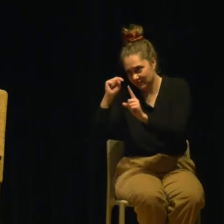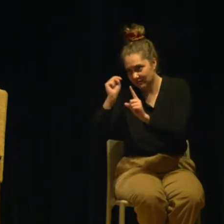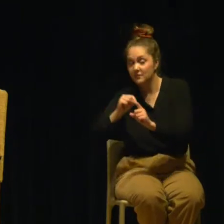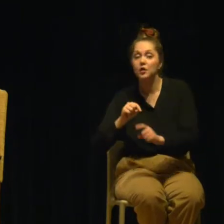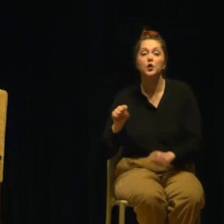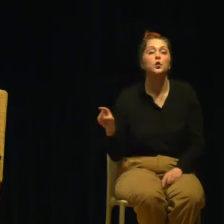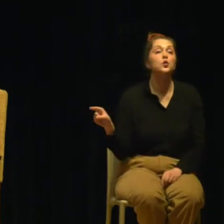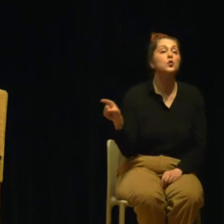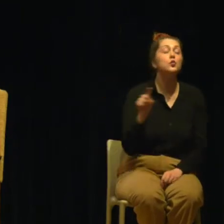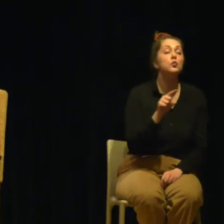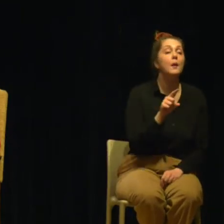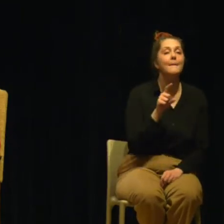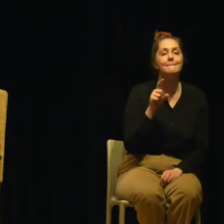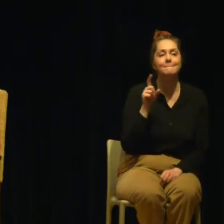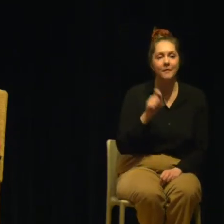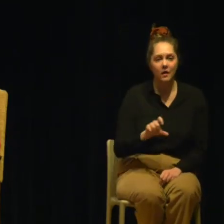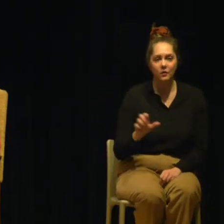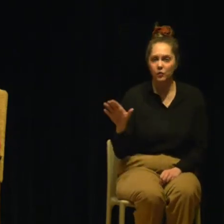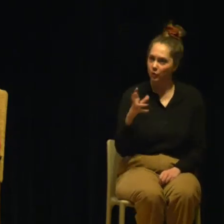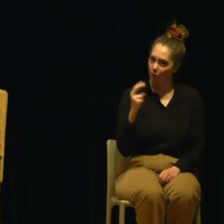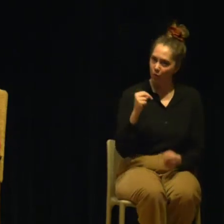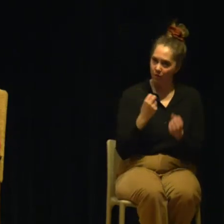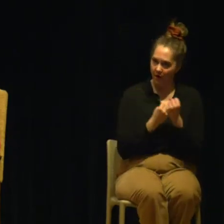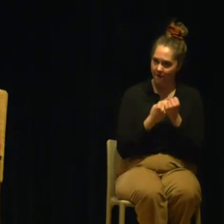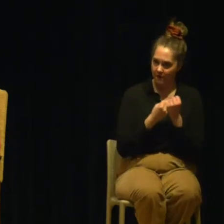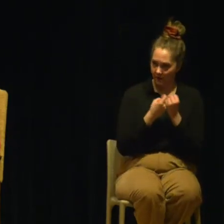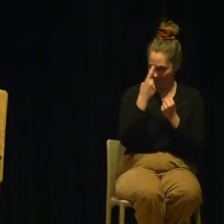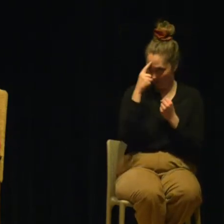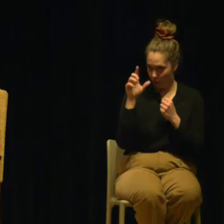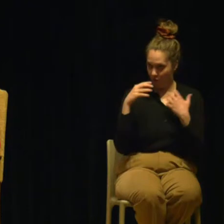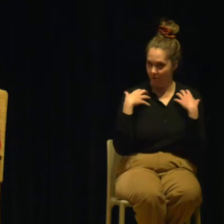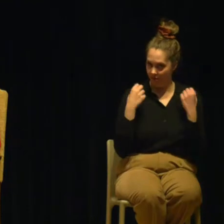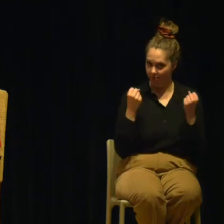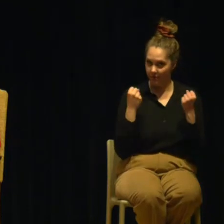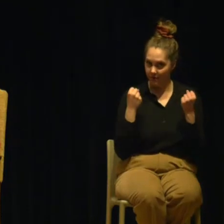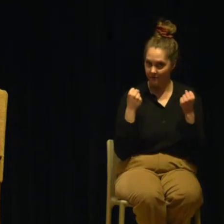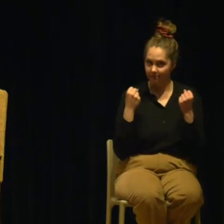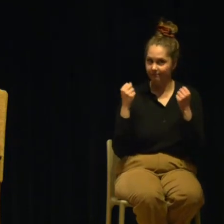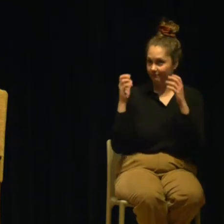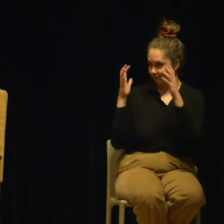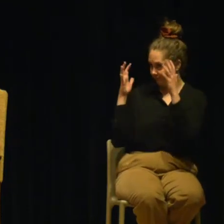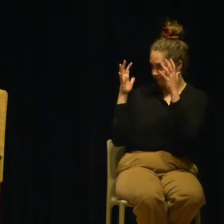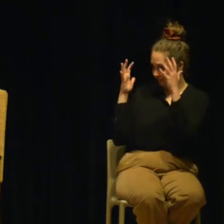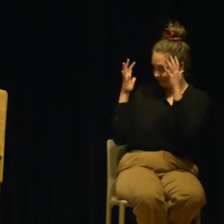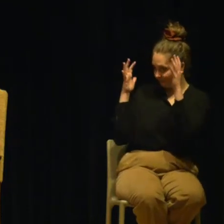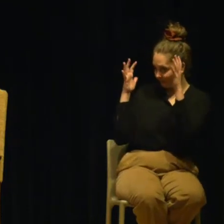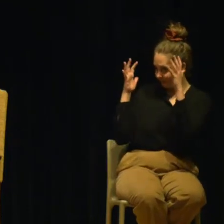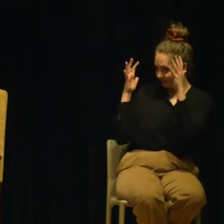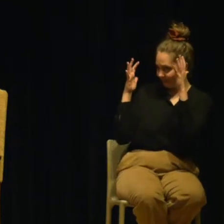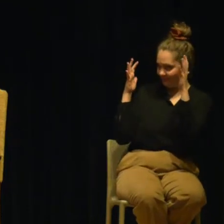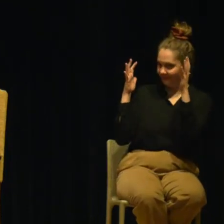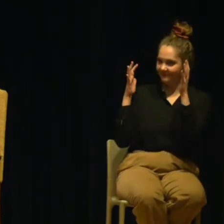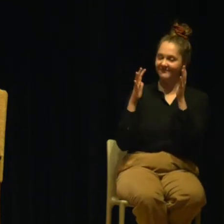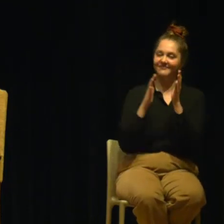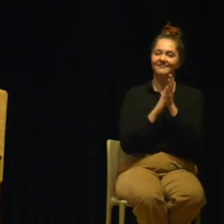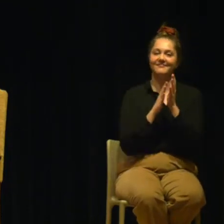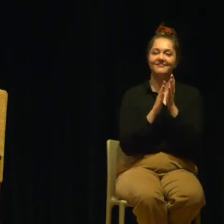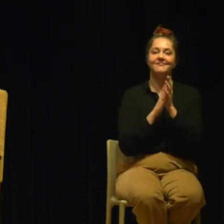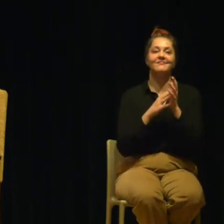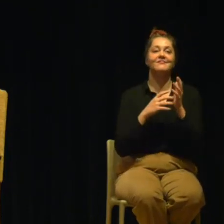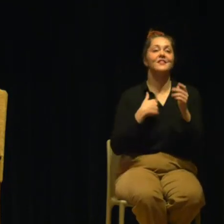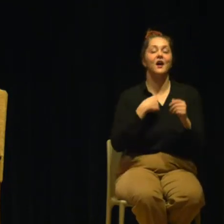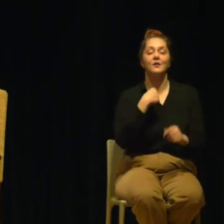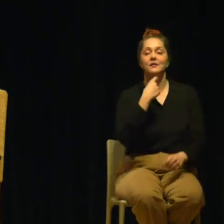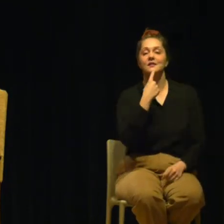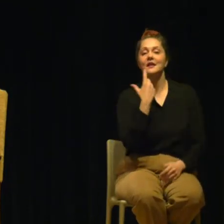have got to be your own advocate for your health. And do not, and I'm going to say